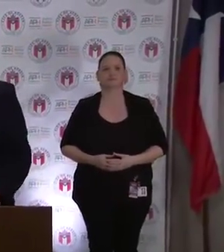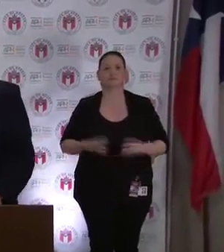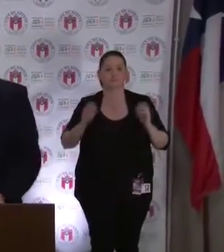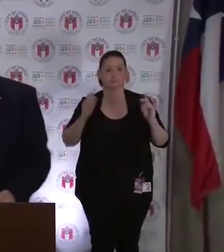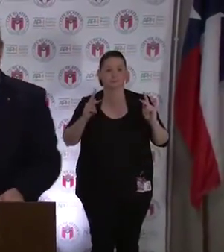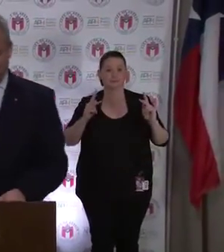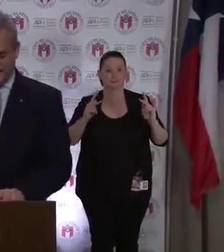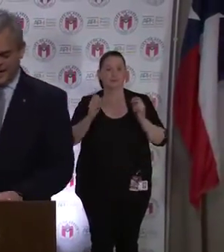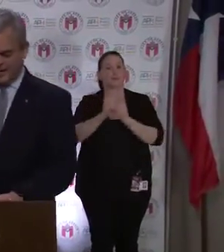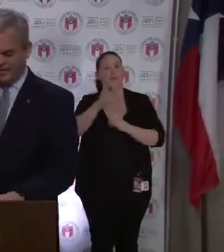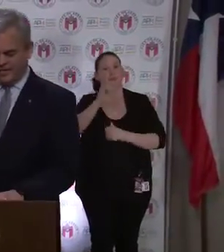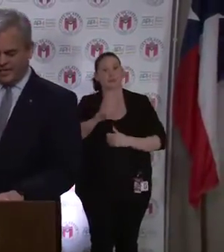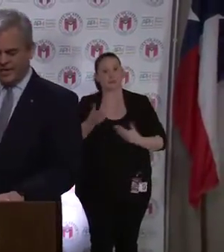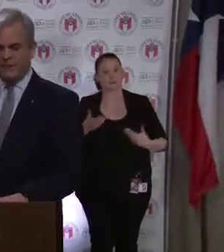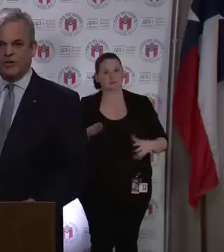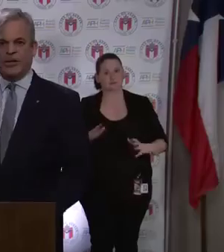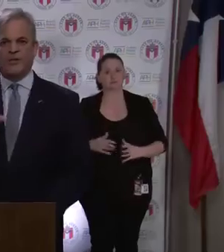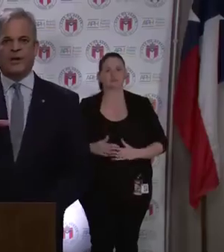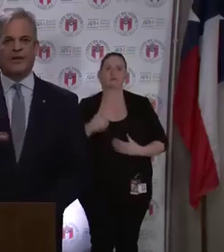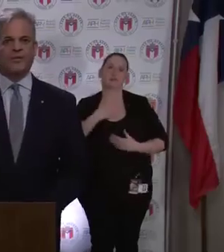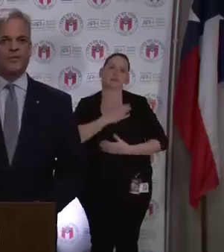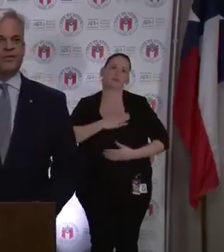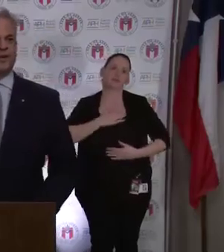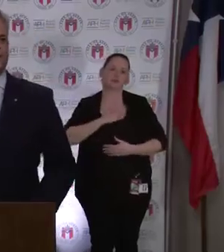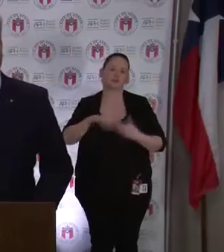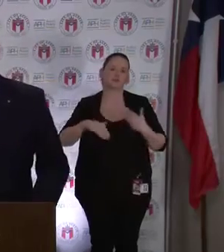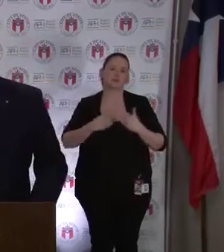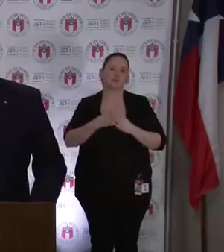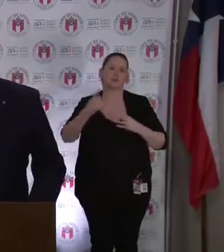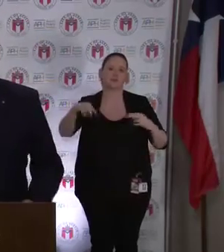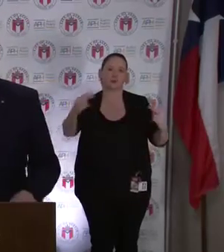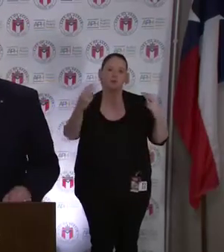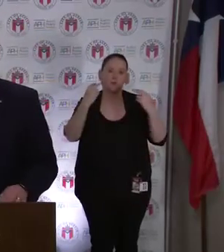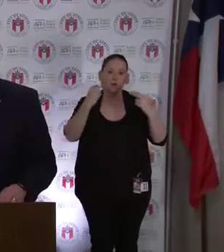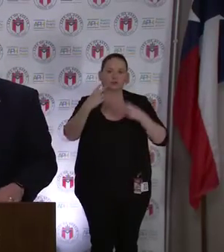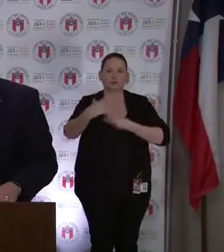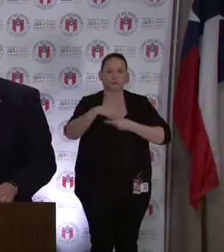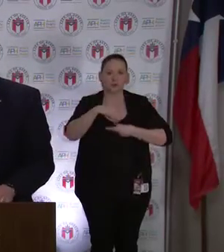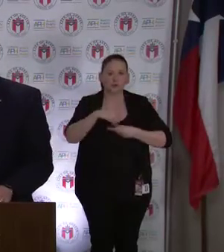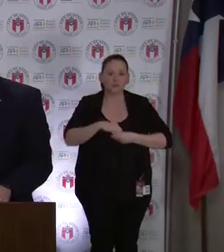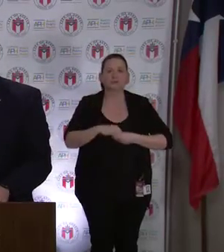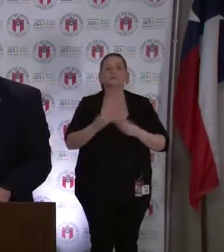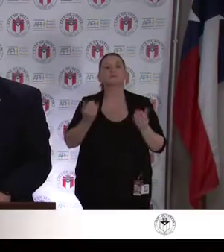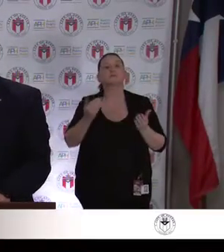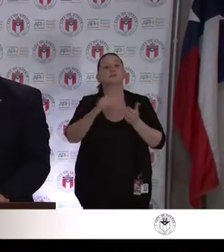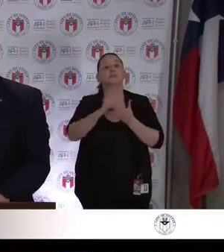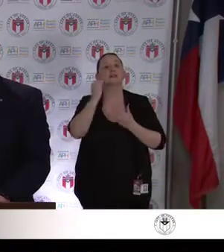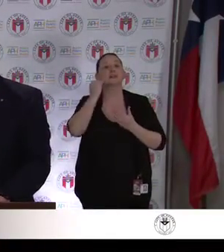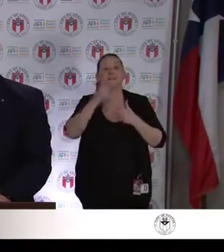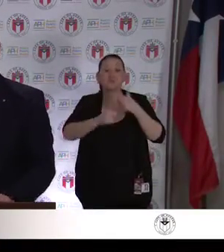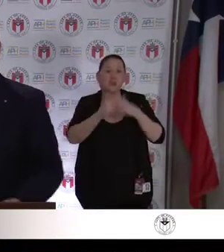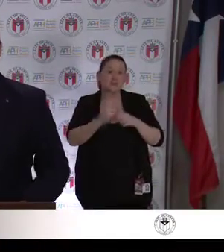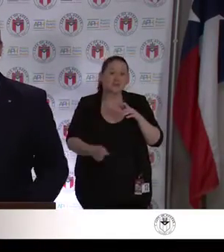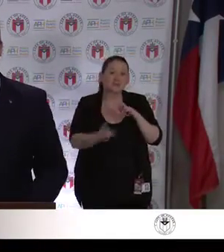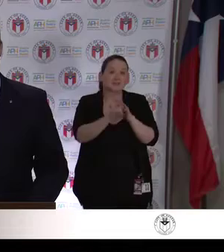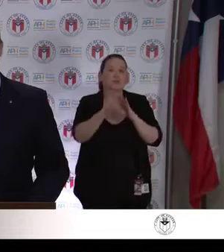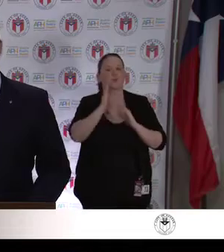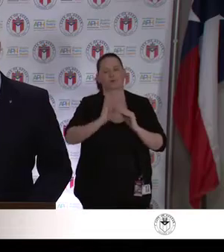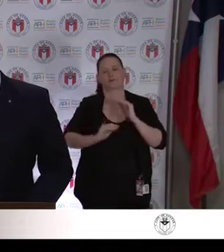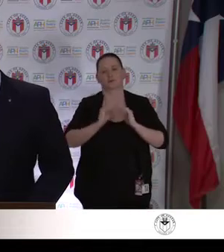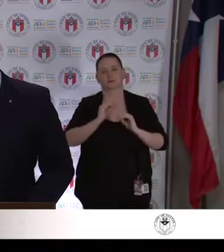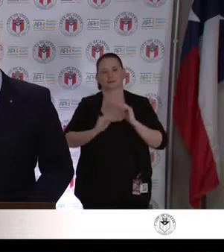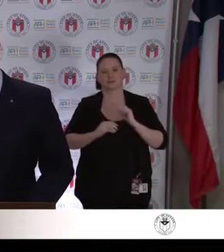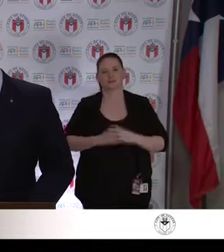Okay, and with that, I appreciate everybody that was watching this and participating. Again, if there were glitches, we'll fix